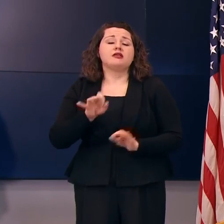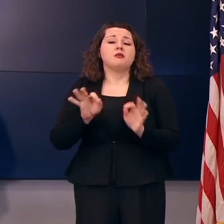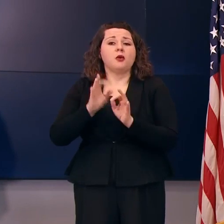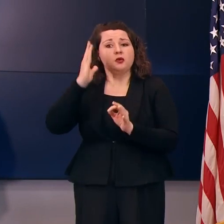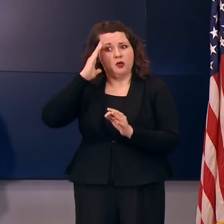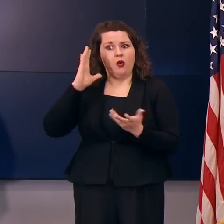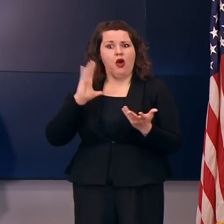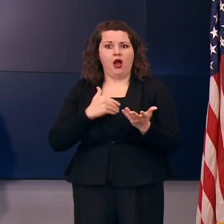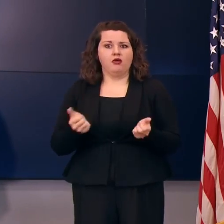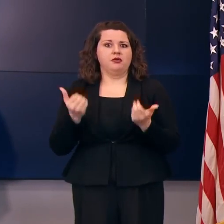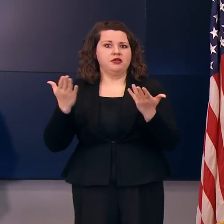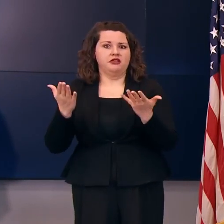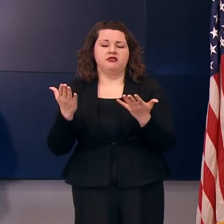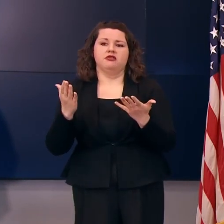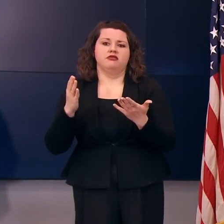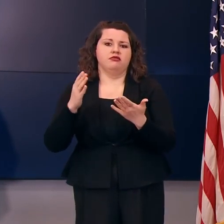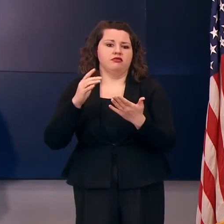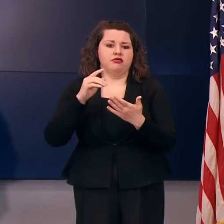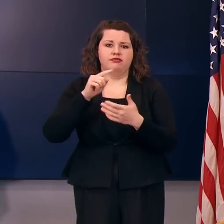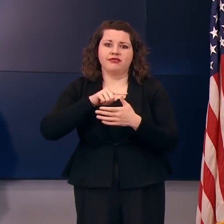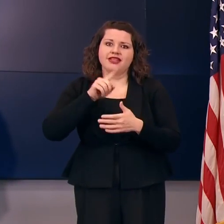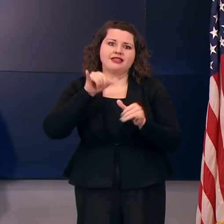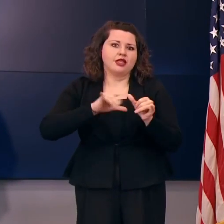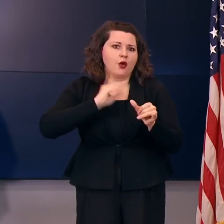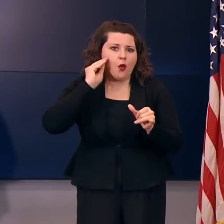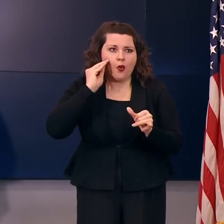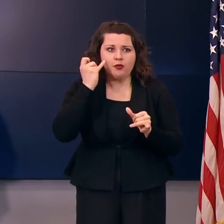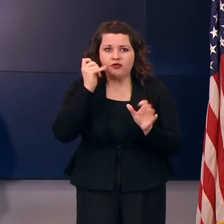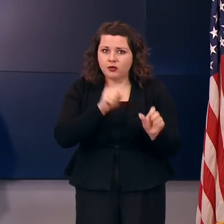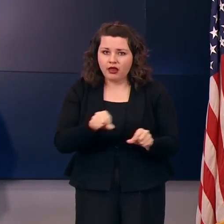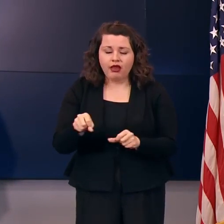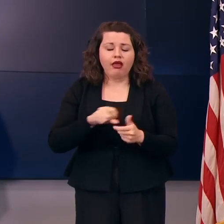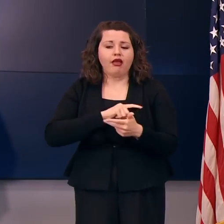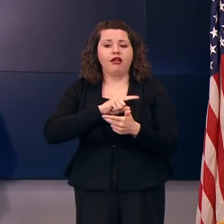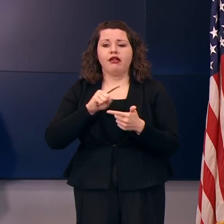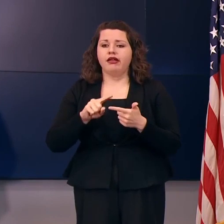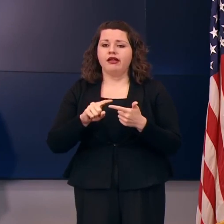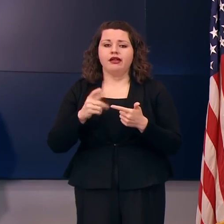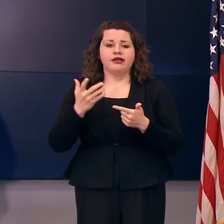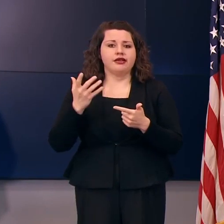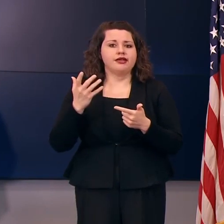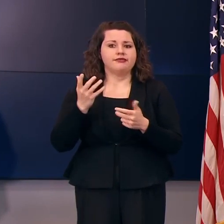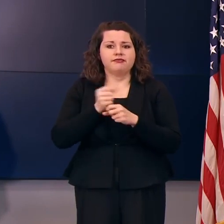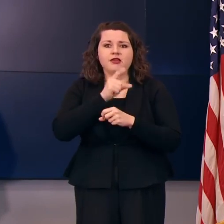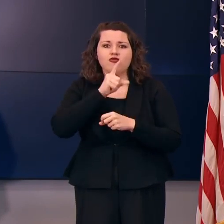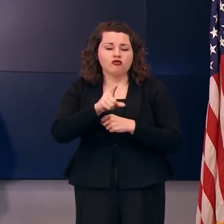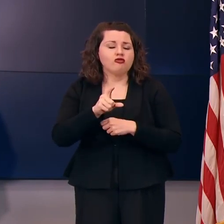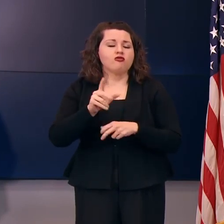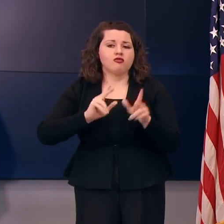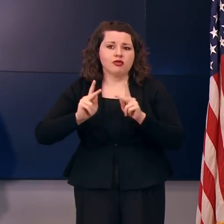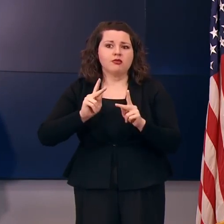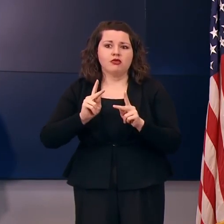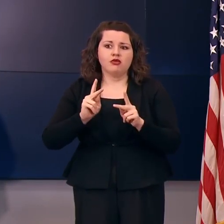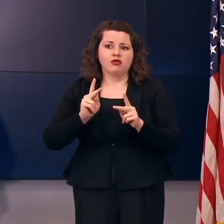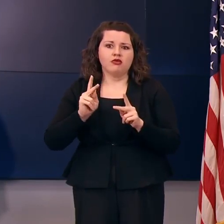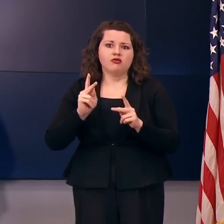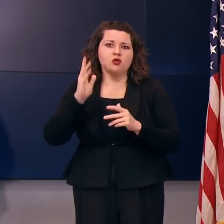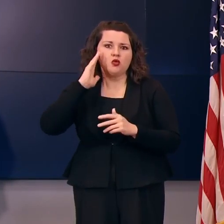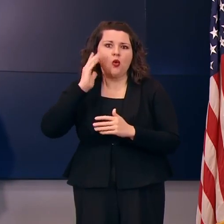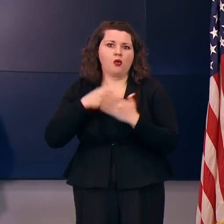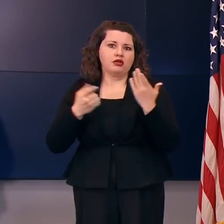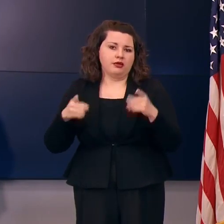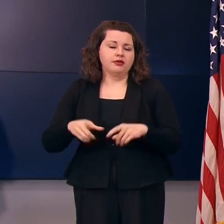are making, which include things like, really staying home as much as possible, and making sure that people are staying